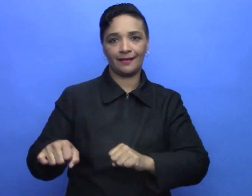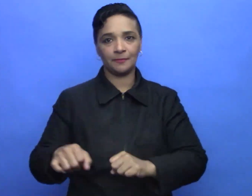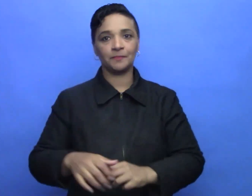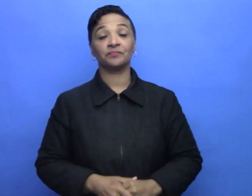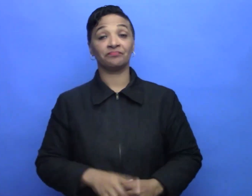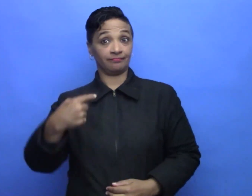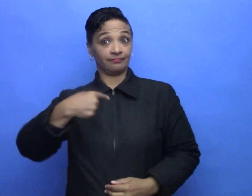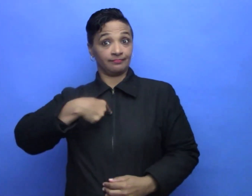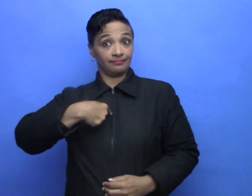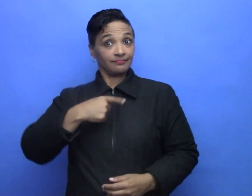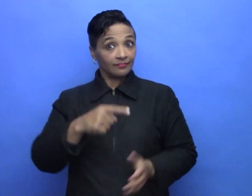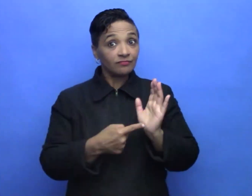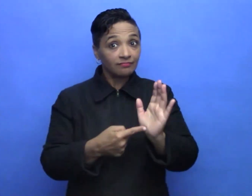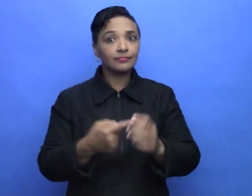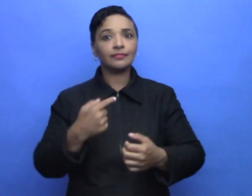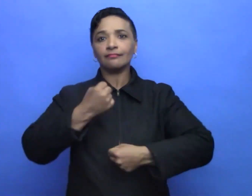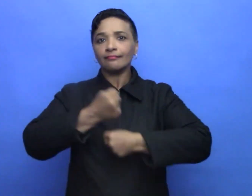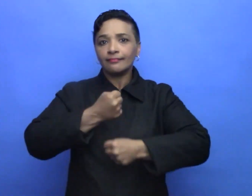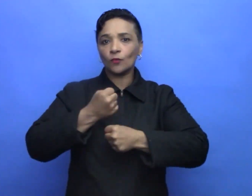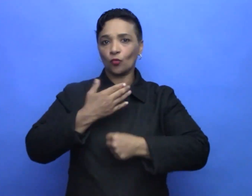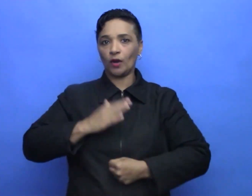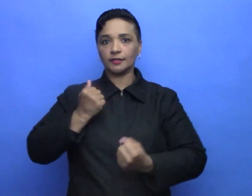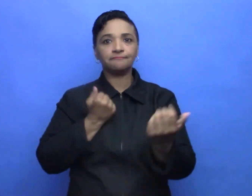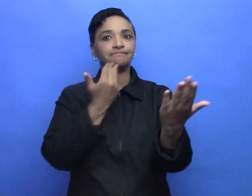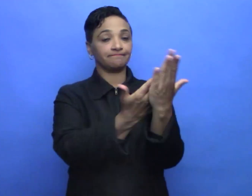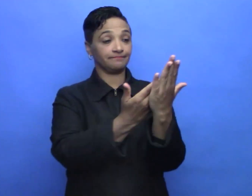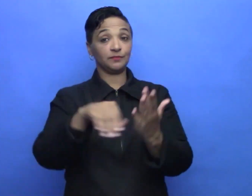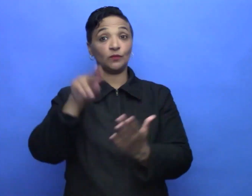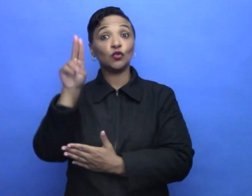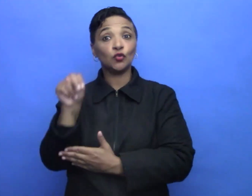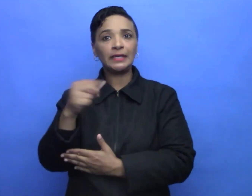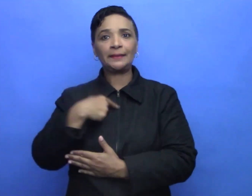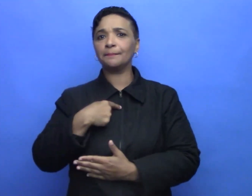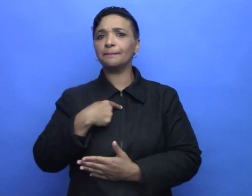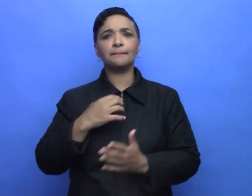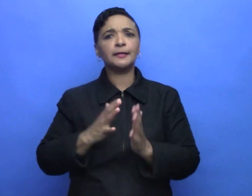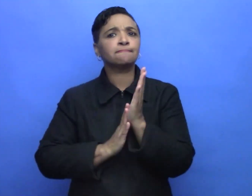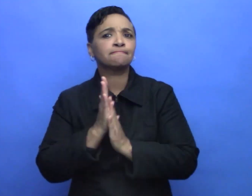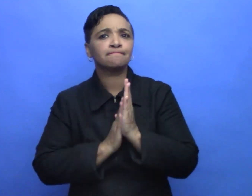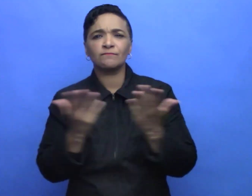was trying to apply for a job in the UN, what really encouraged me to apply is